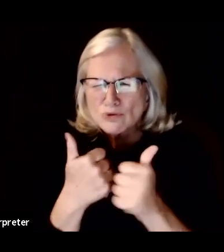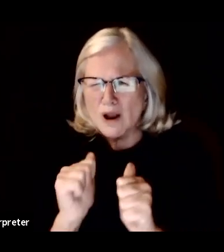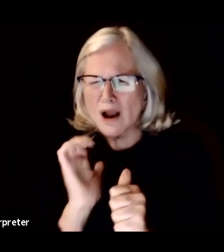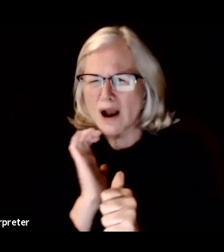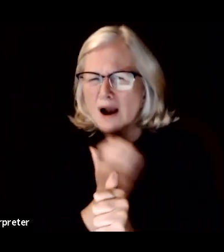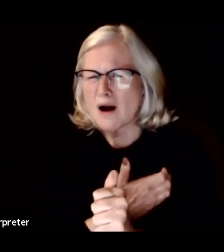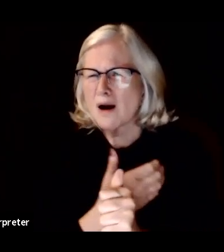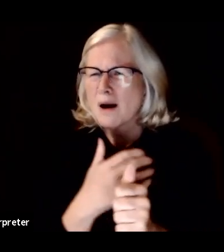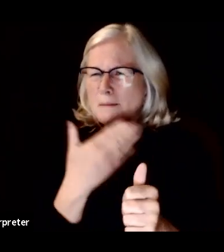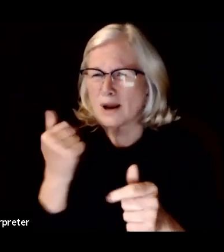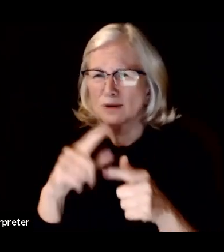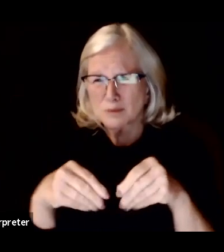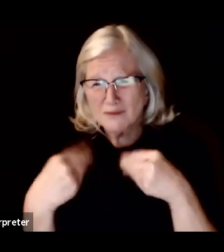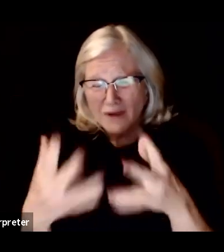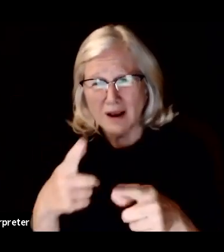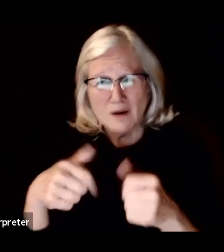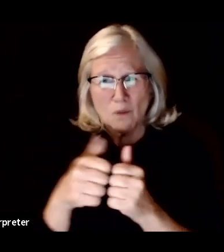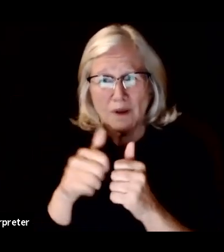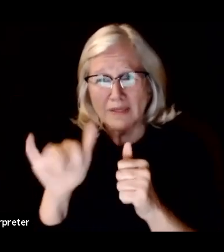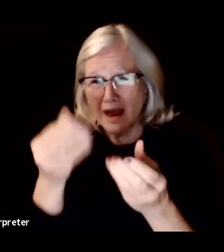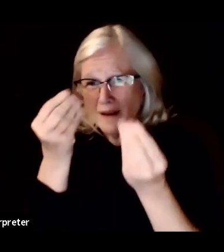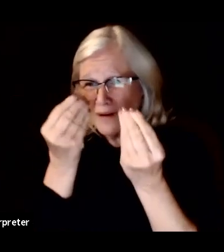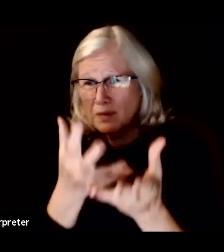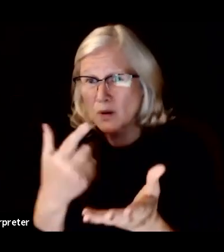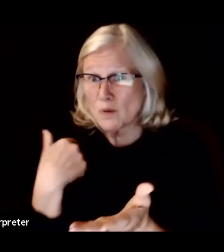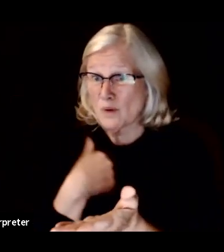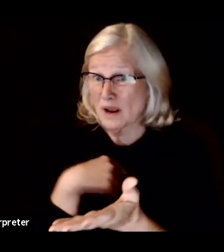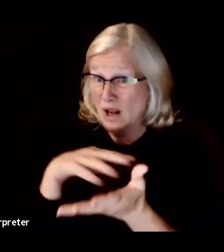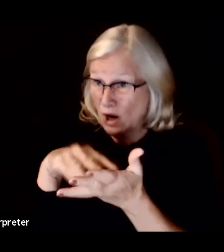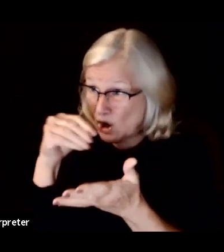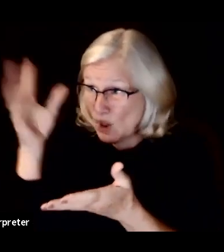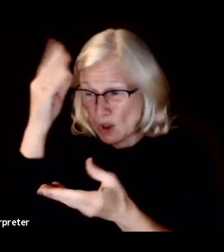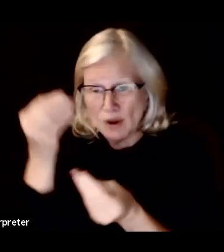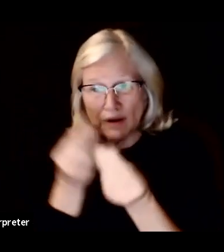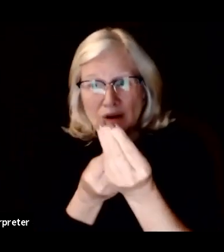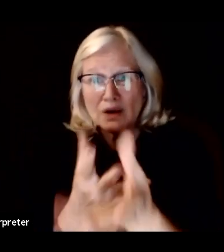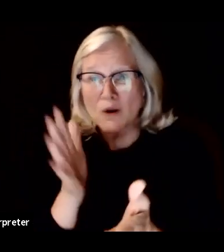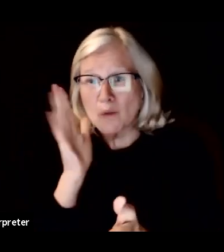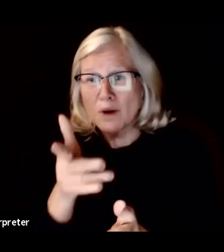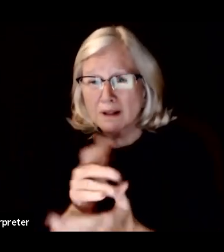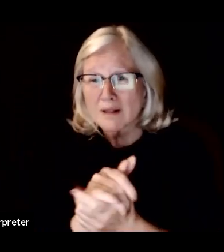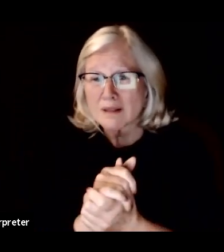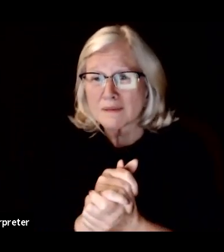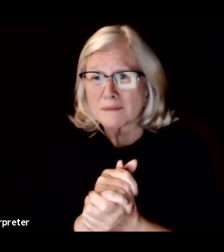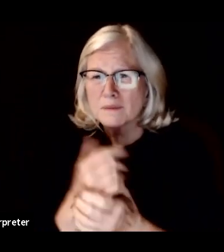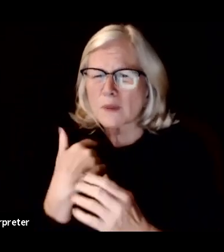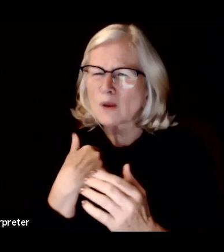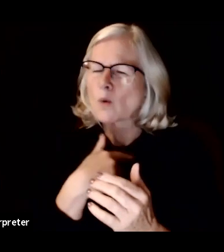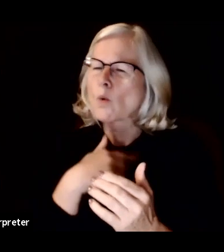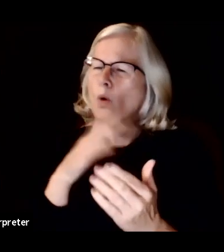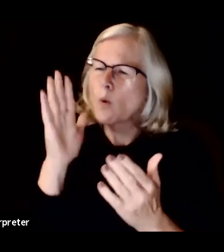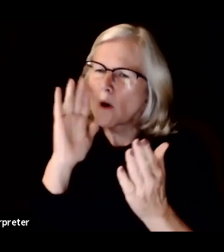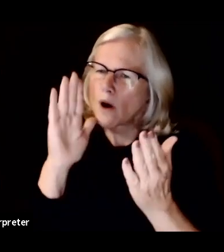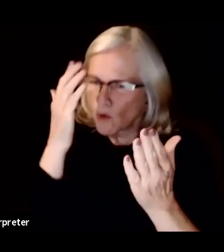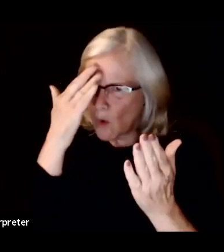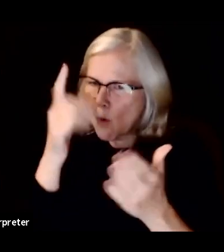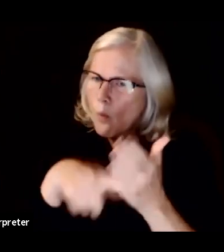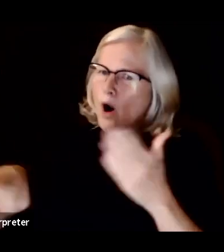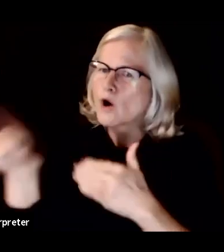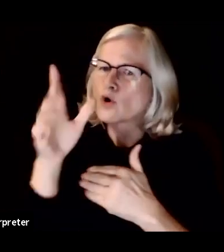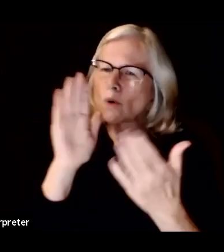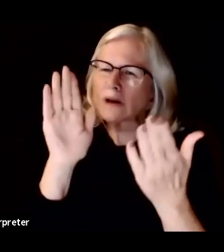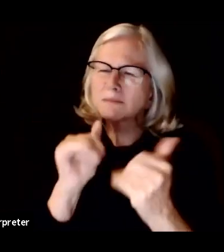we learn it, so that you too know what to expect as we anticipate a vaccine for COVID. And with that, I'll turn it